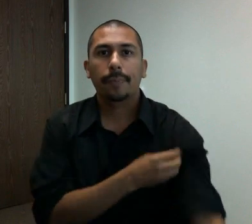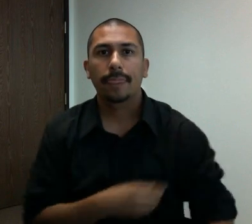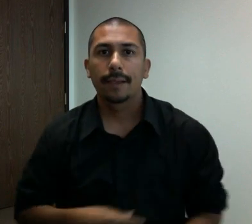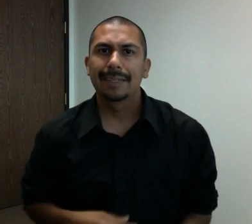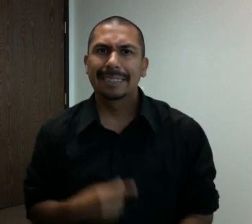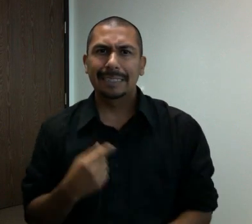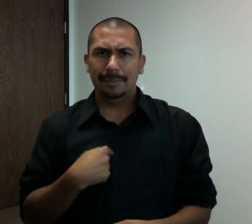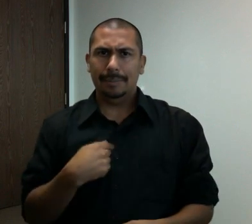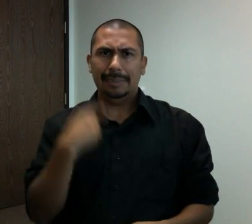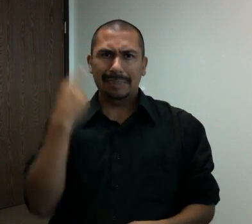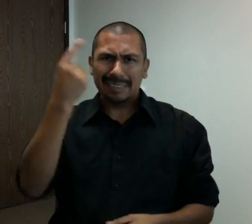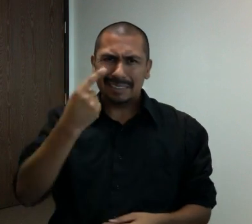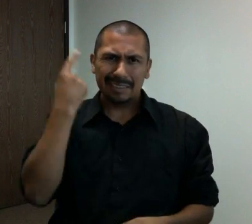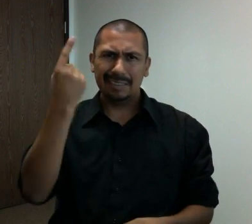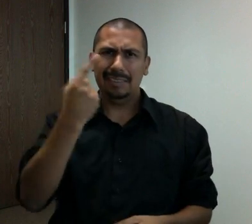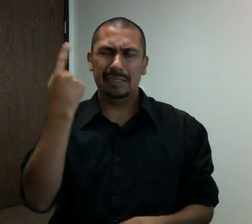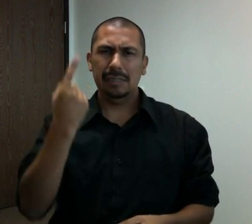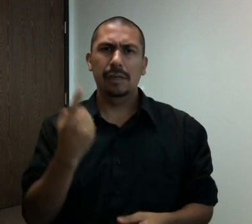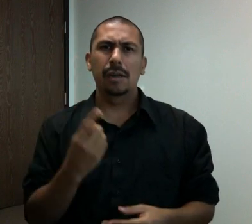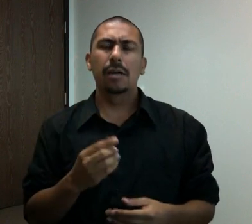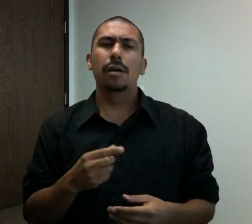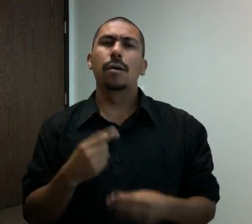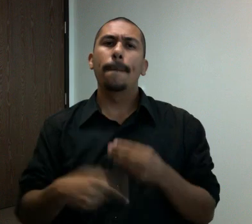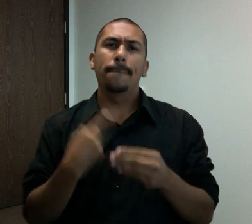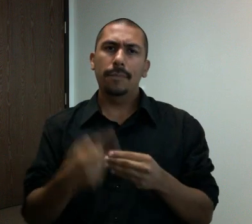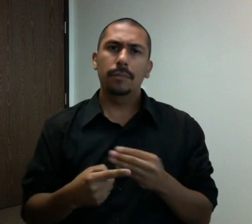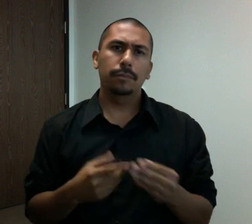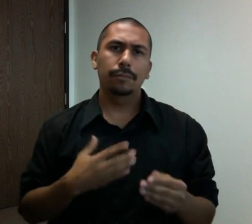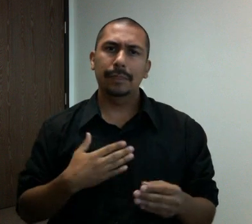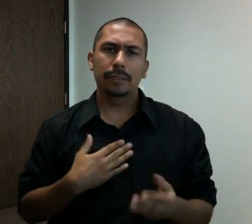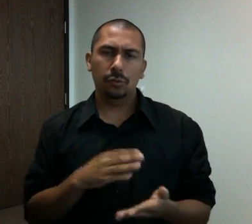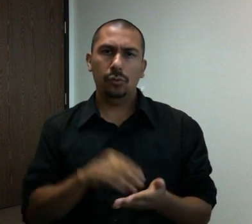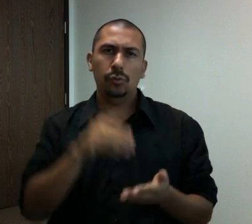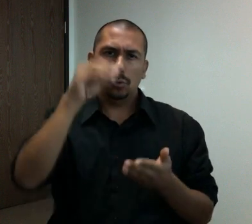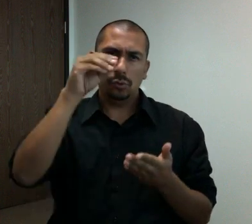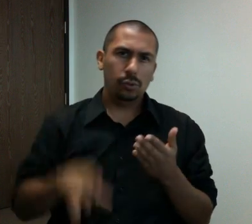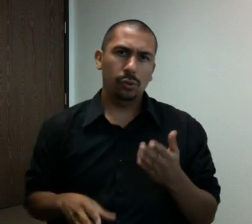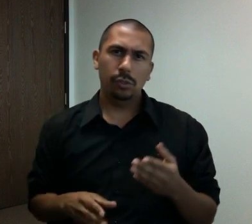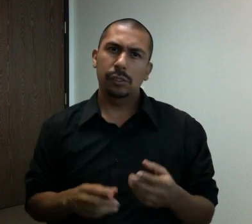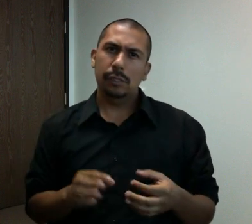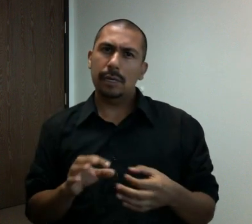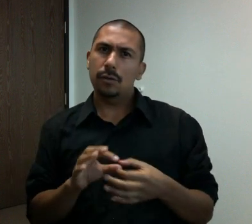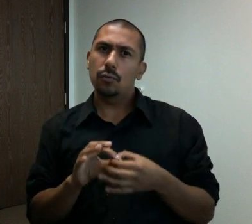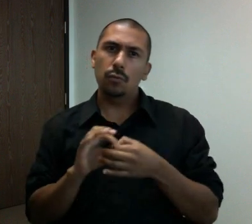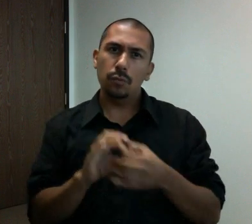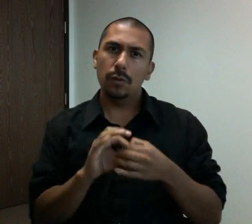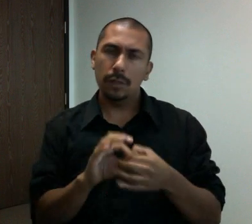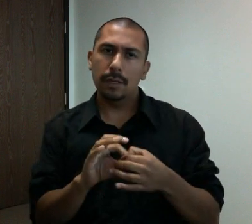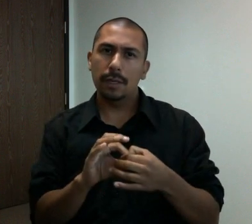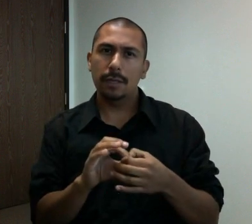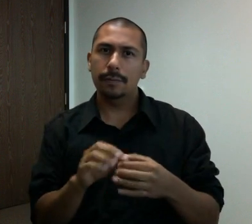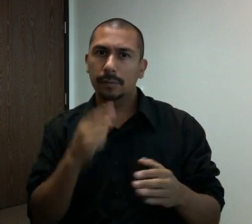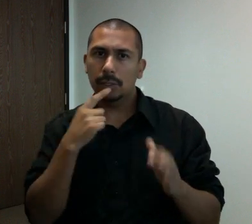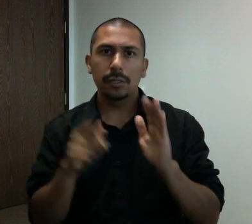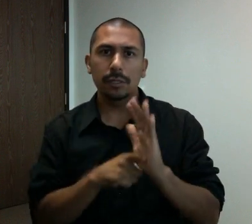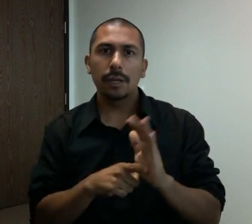students assignments that are related to a particular content area. And I'm going to use two examples to really illustrate how you